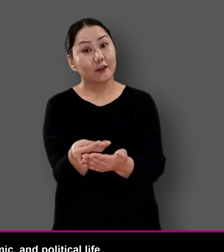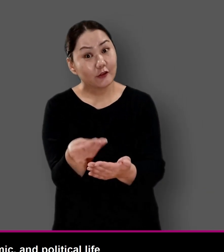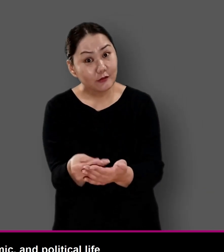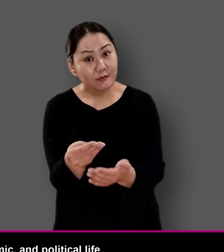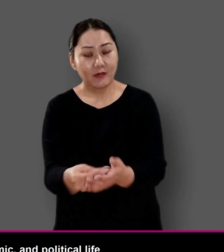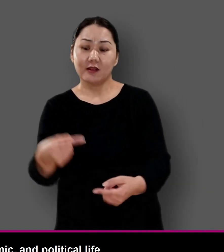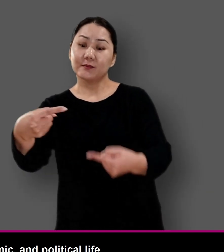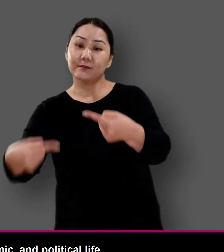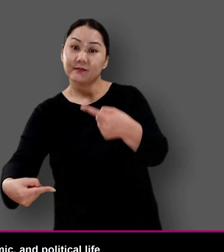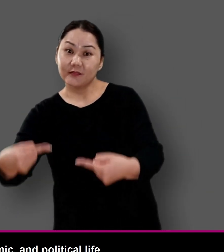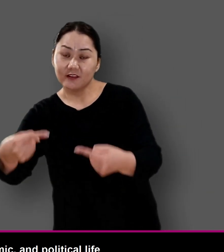political life.